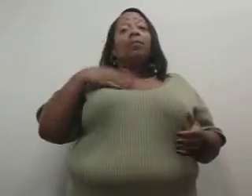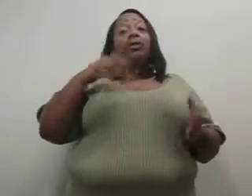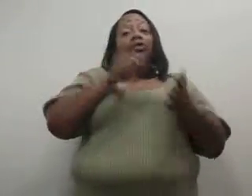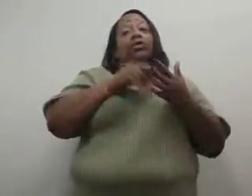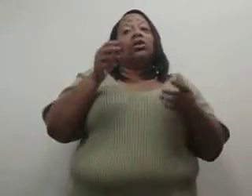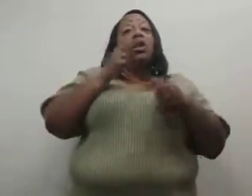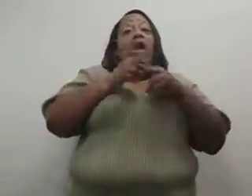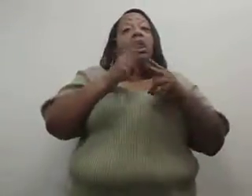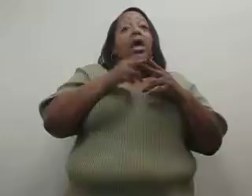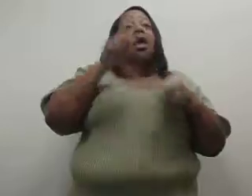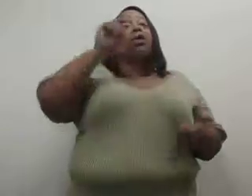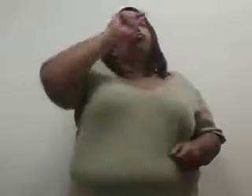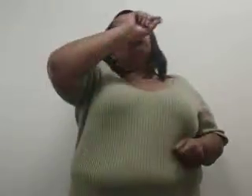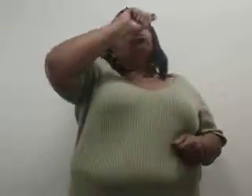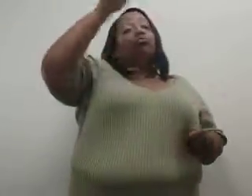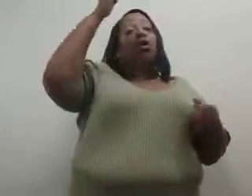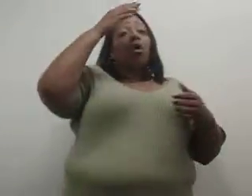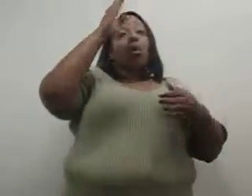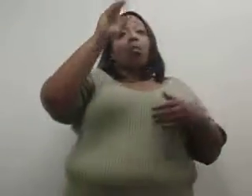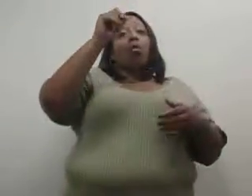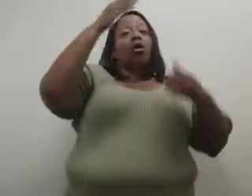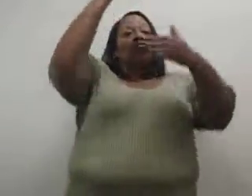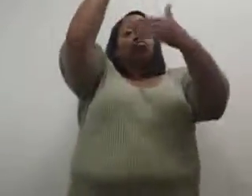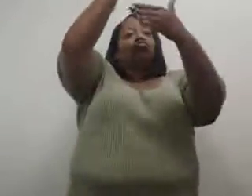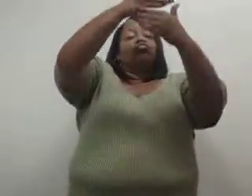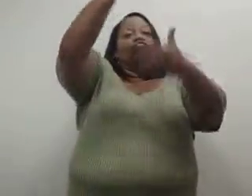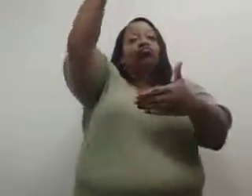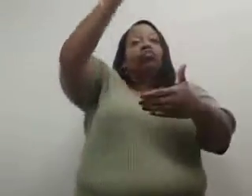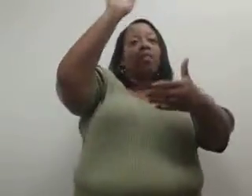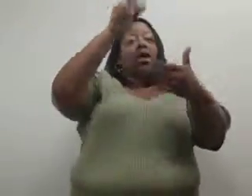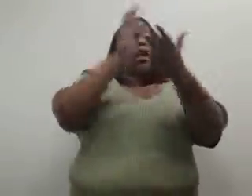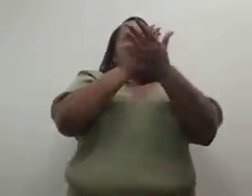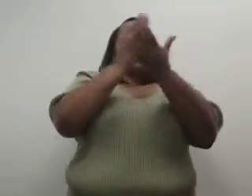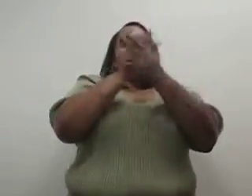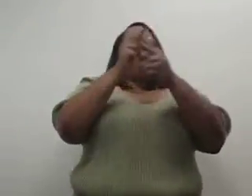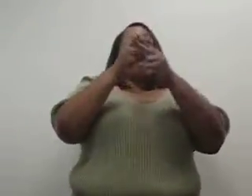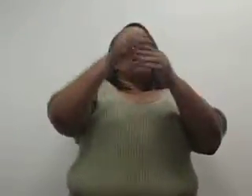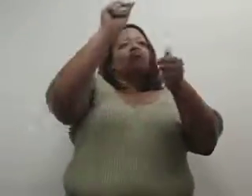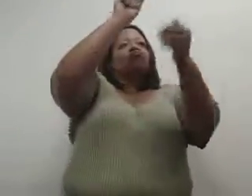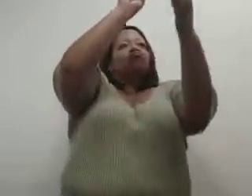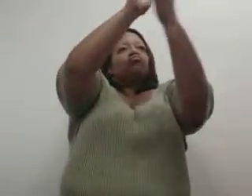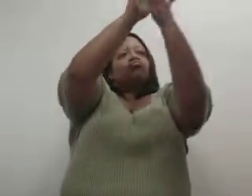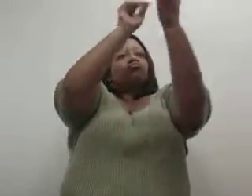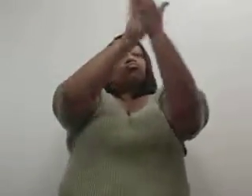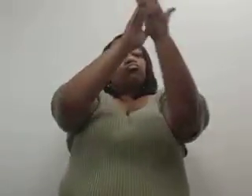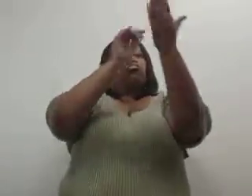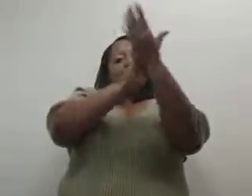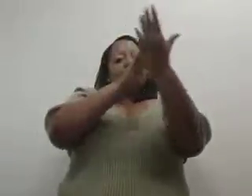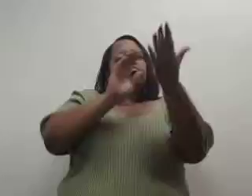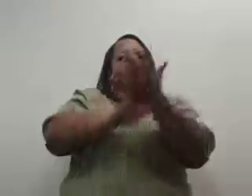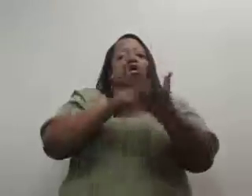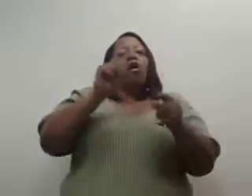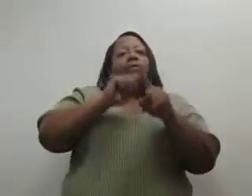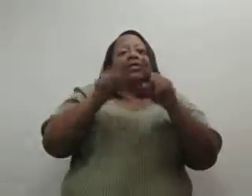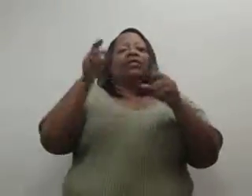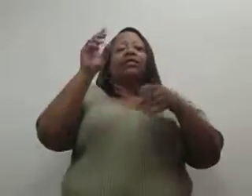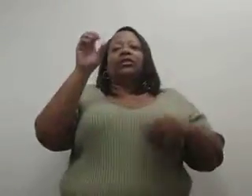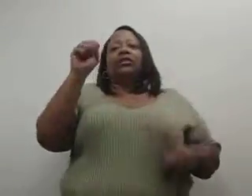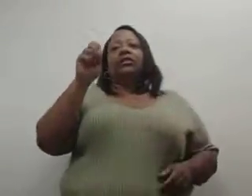at these different issues that have been brought to class, and they decide on their research project that they're going to do related